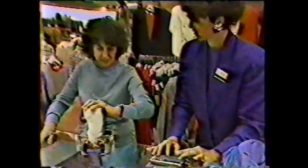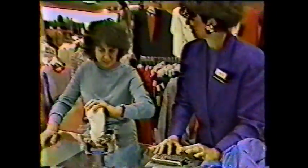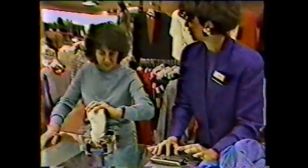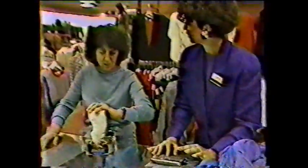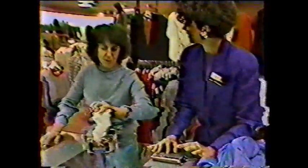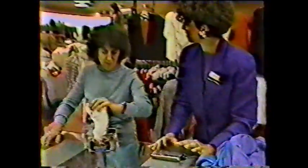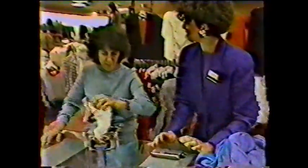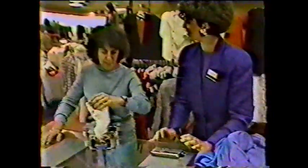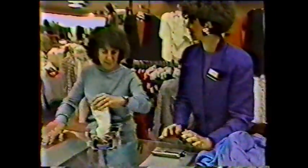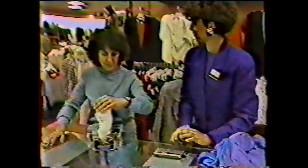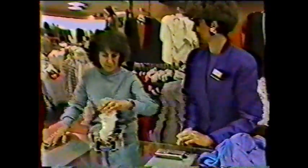Dresses.